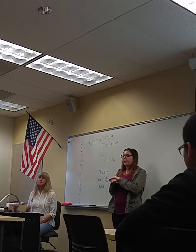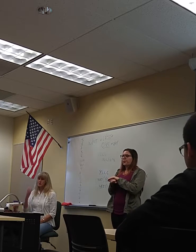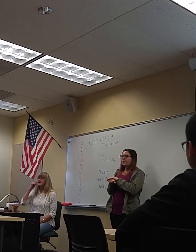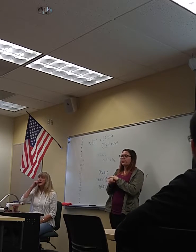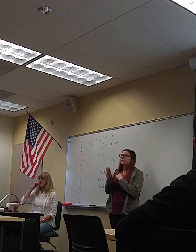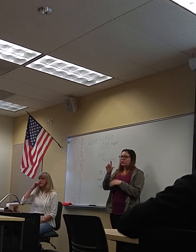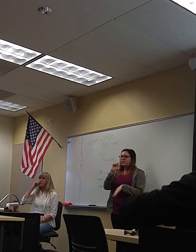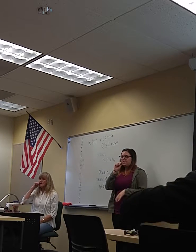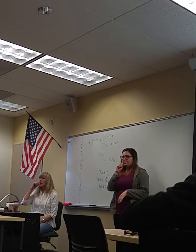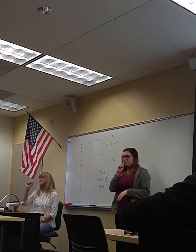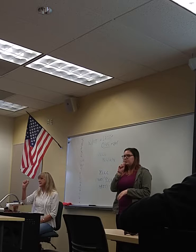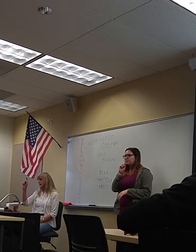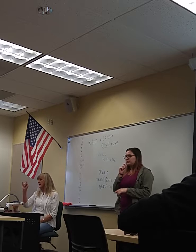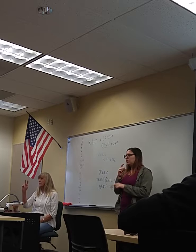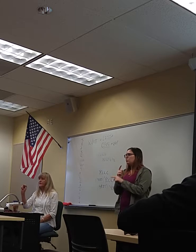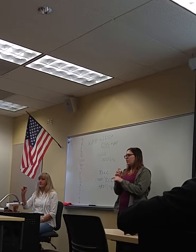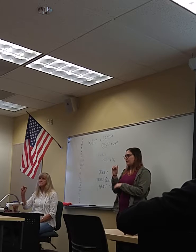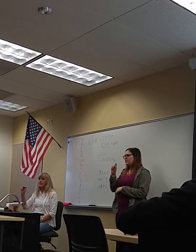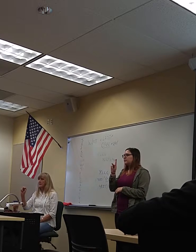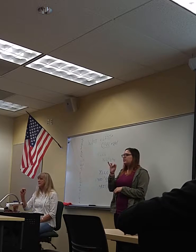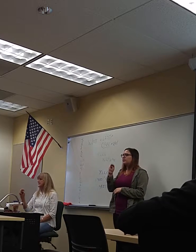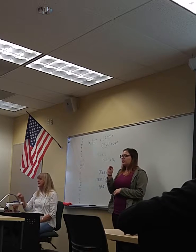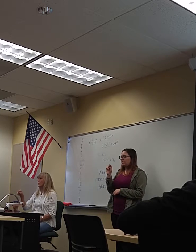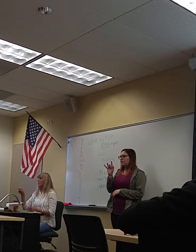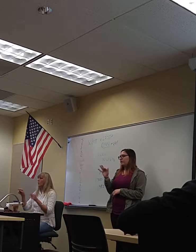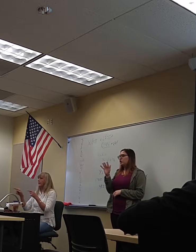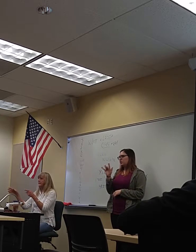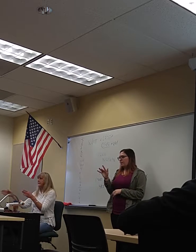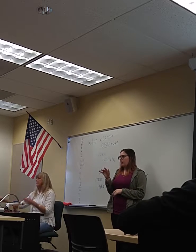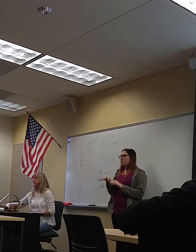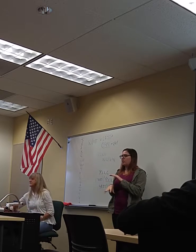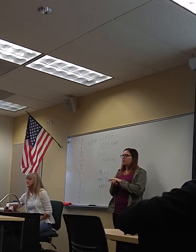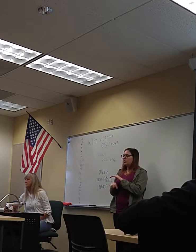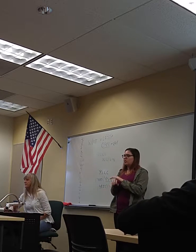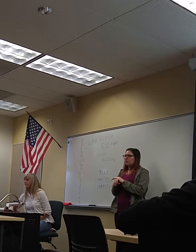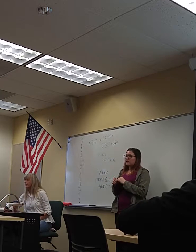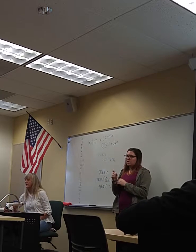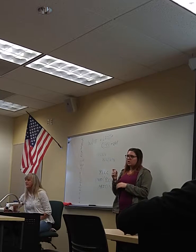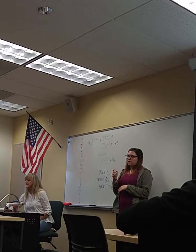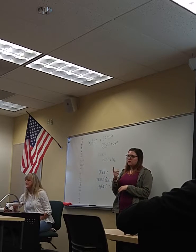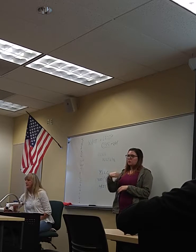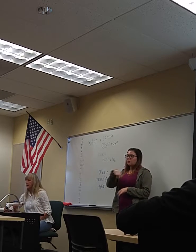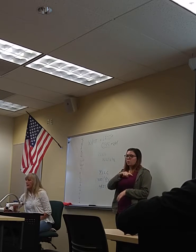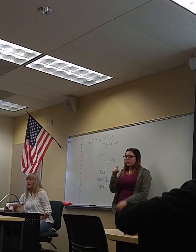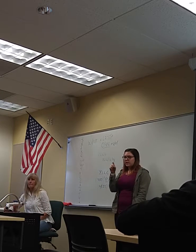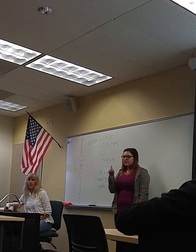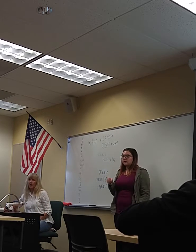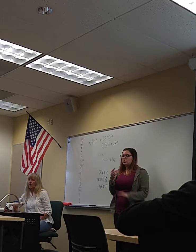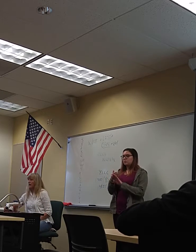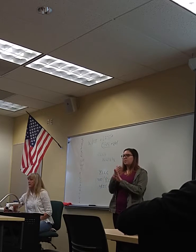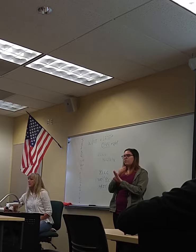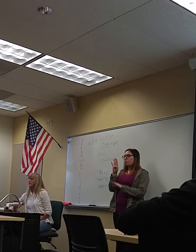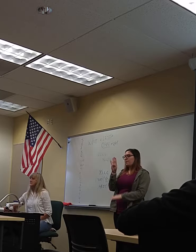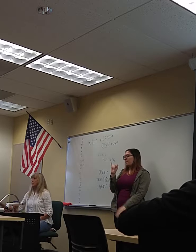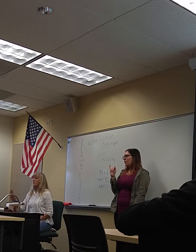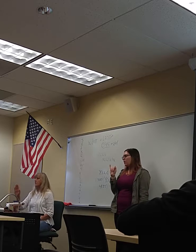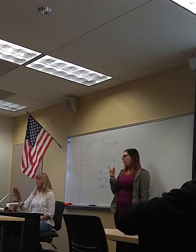Your skin. Your So skin, you right. use skin or finger spell it. So we need to, before this, by. So